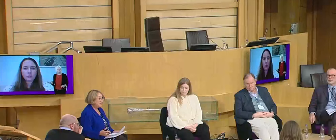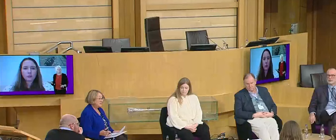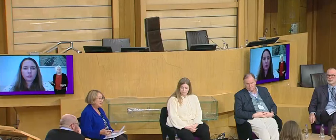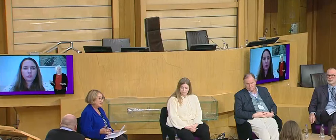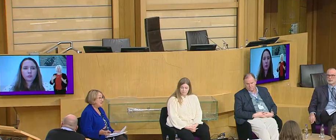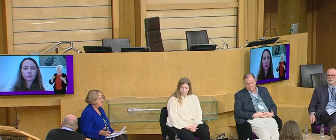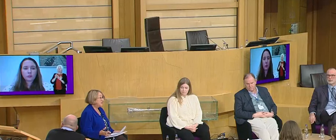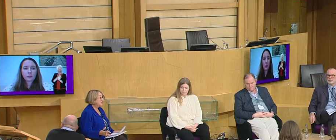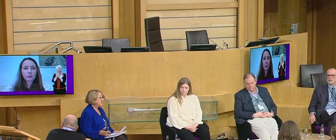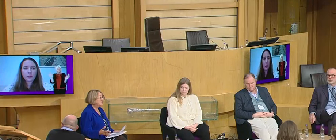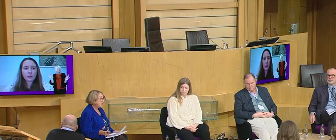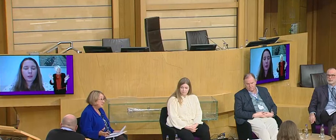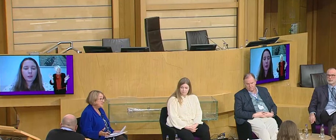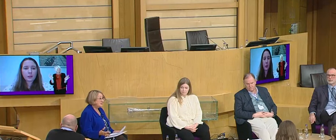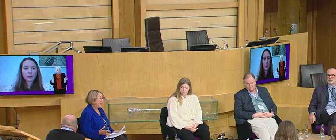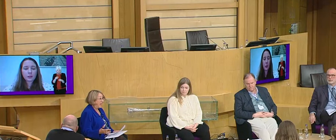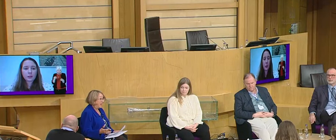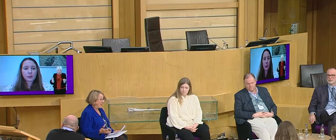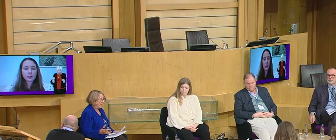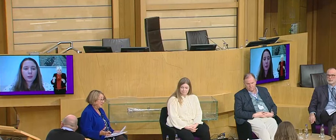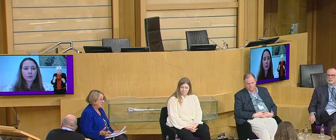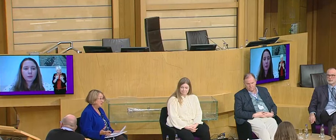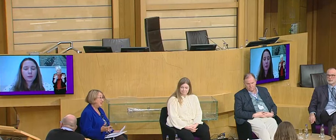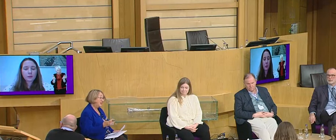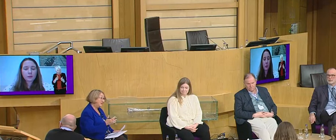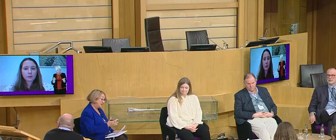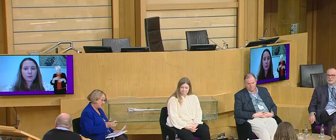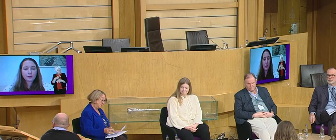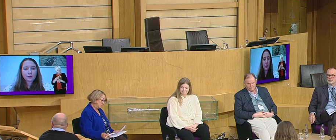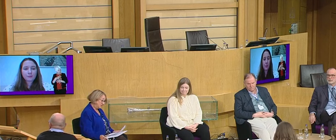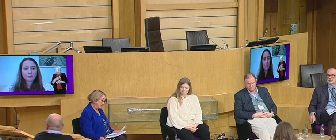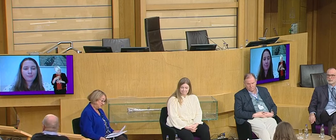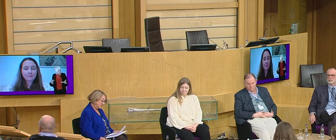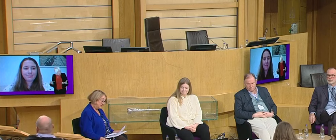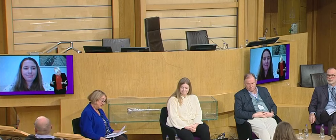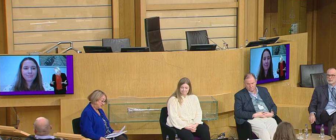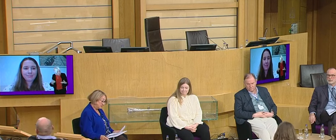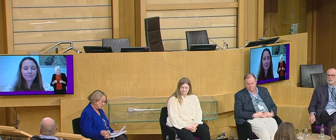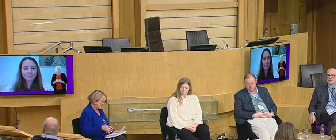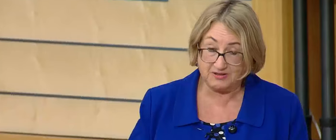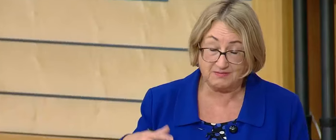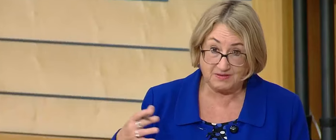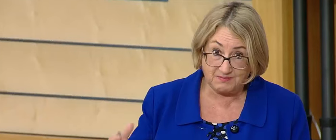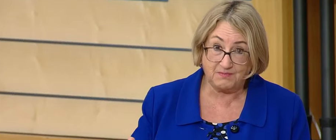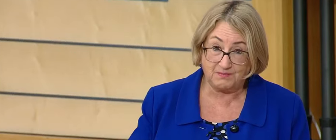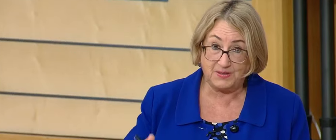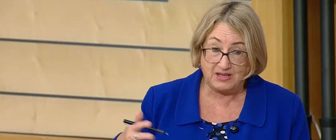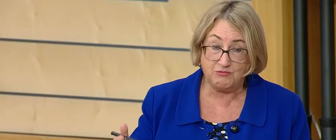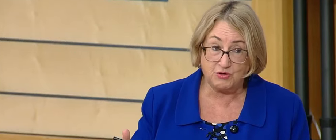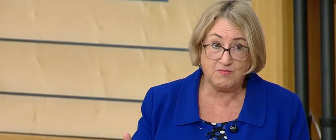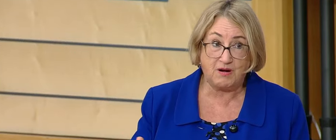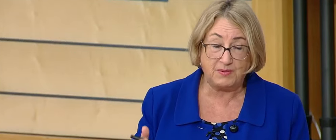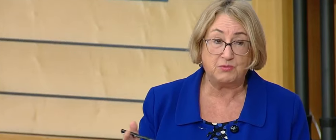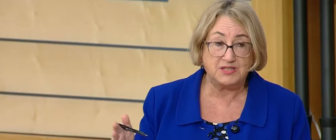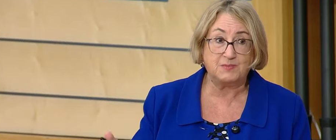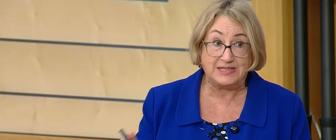be, does that in fact surprise anyone? And that would be a question for the panellists to consider. So the, being in the